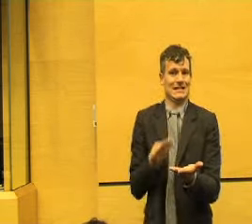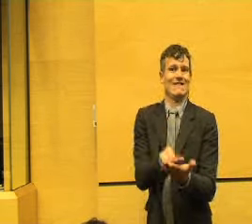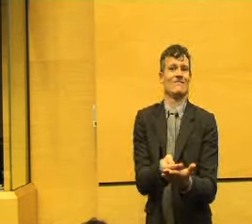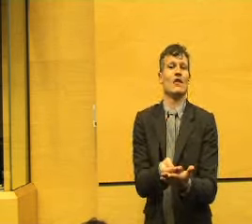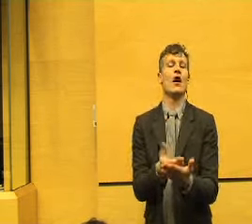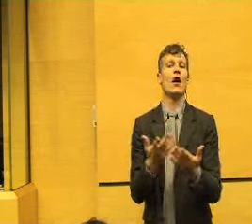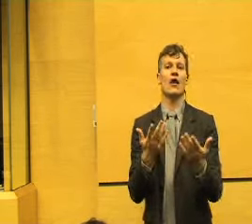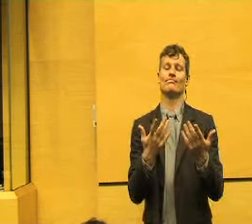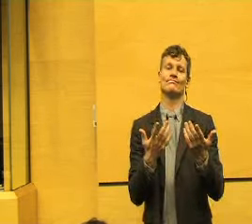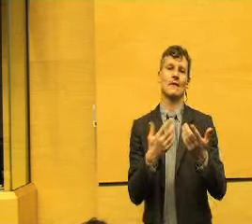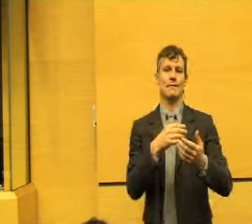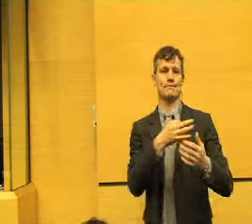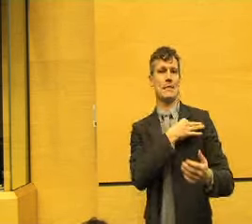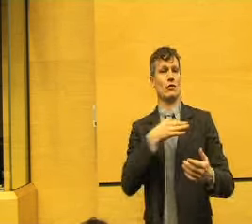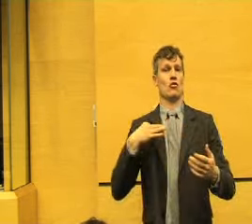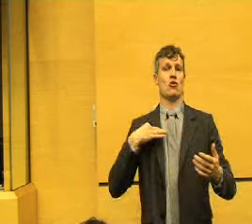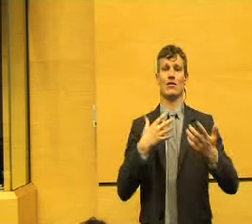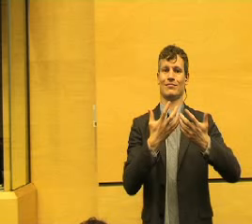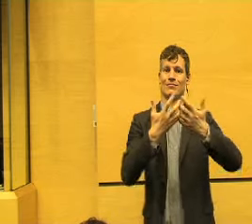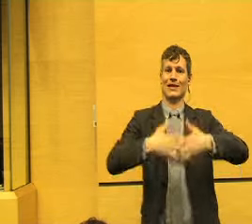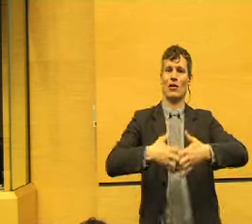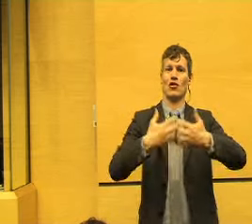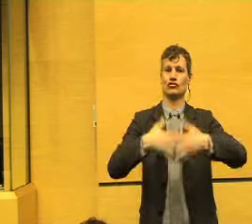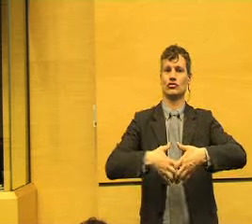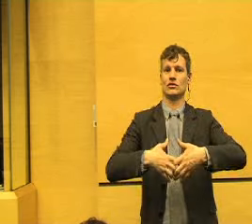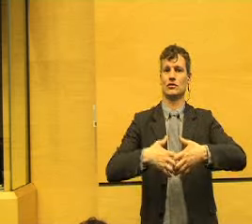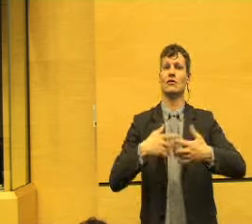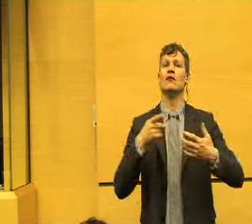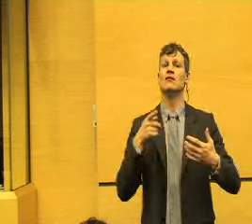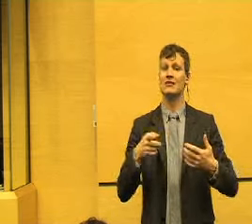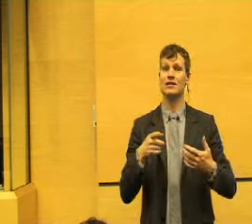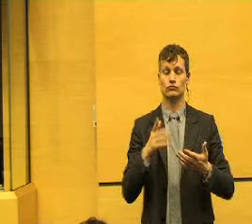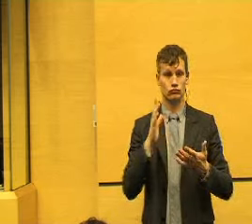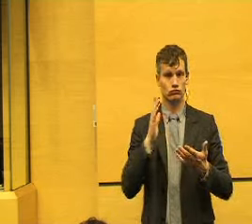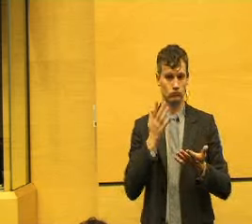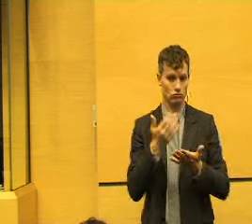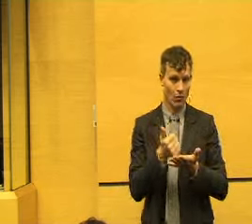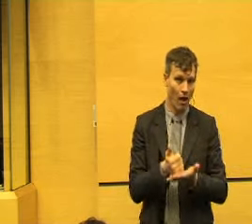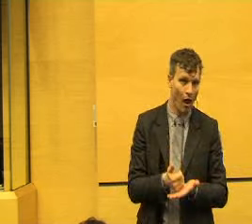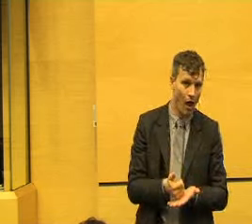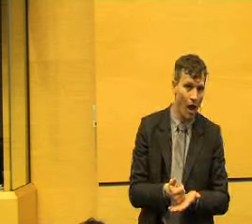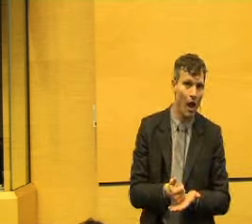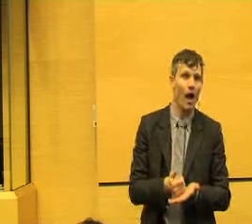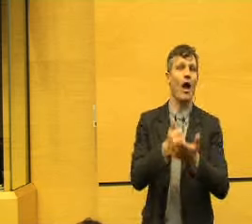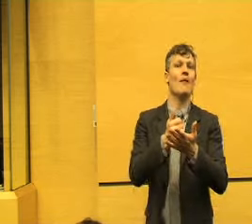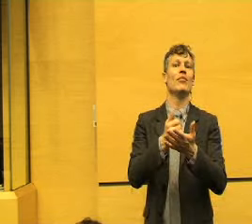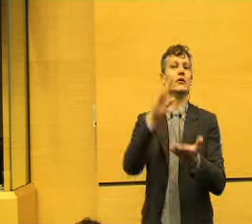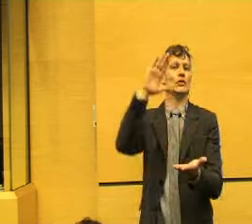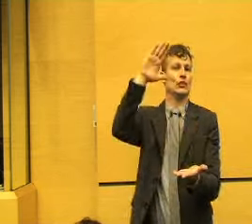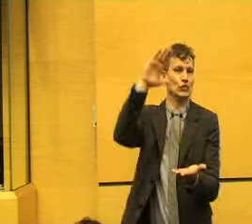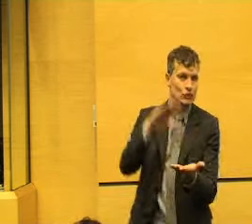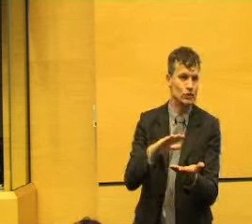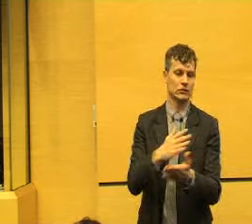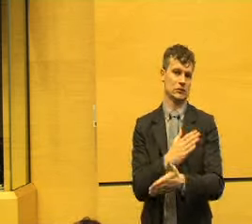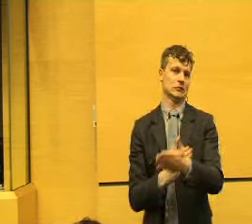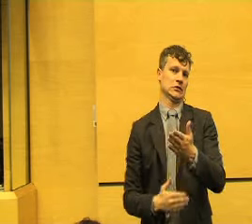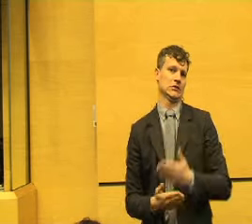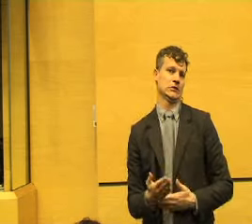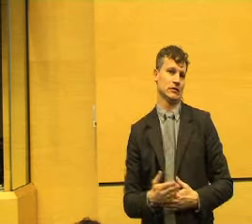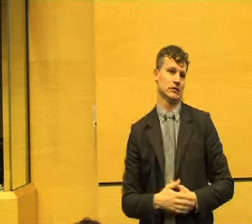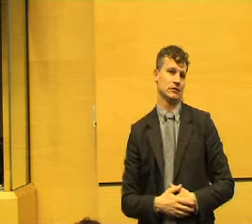eliminate barriers to the daily living of persons with disability. Following to this